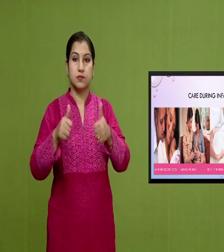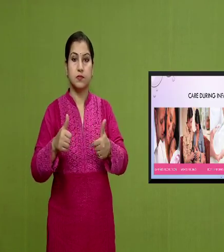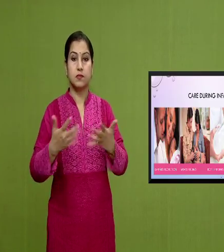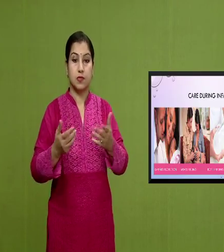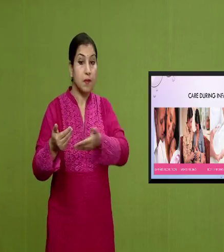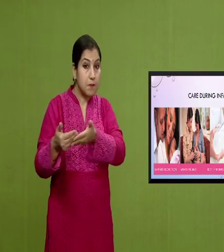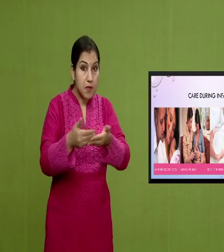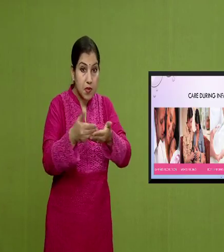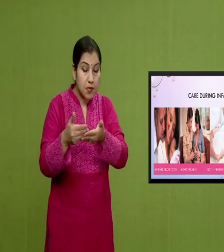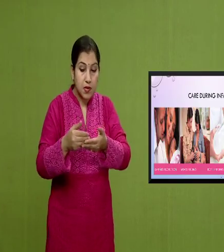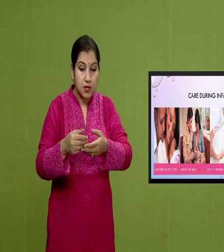baby.